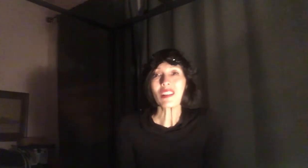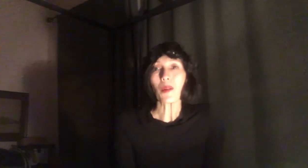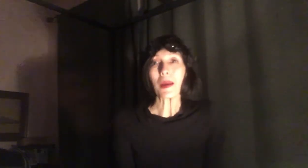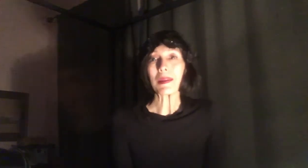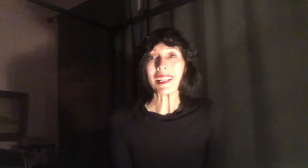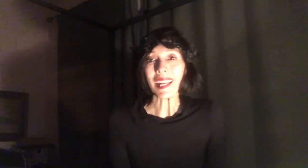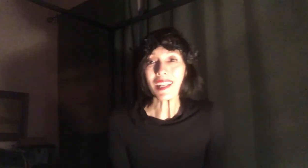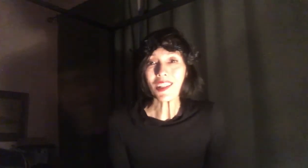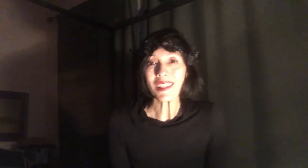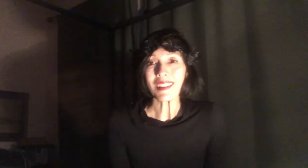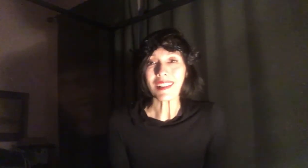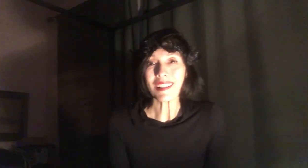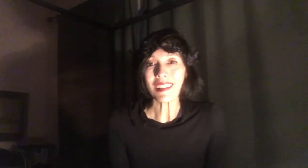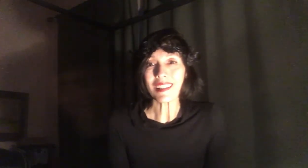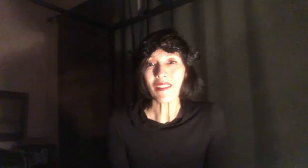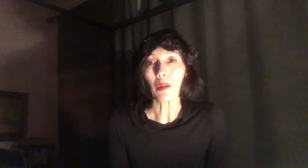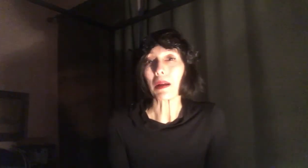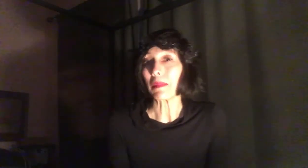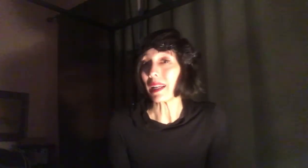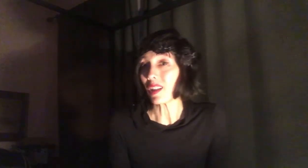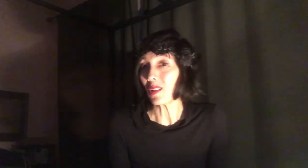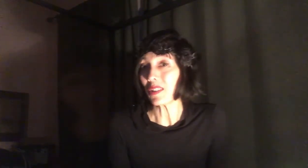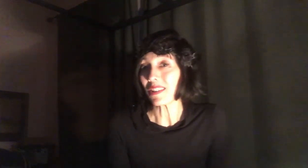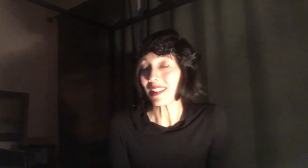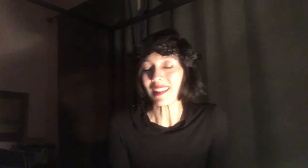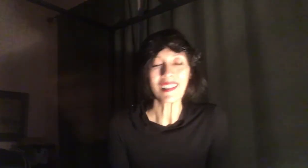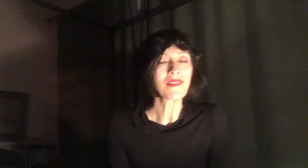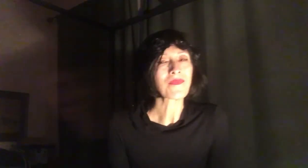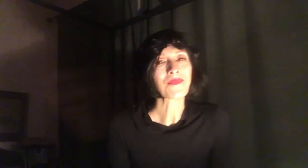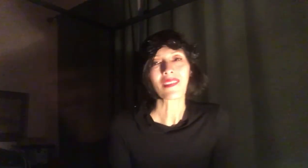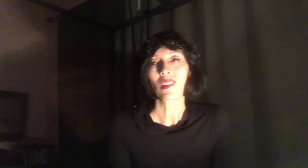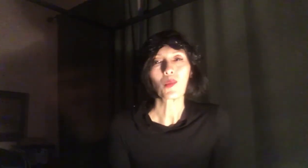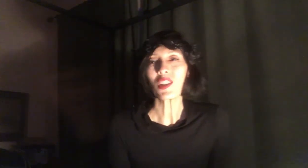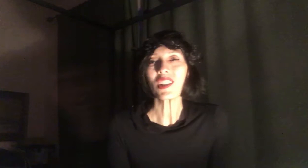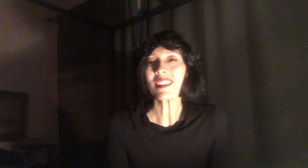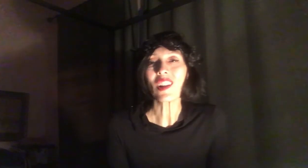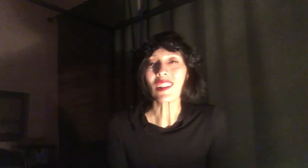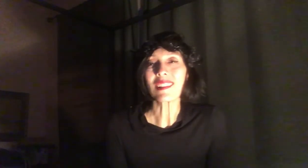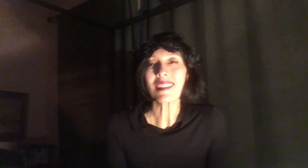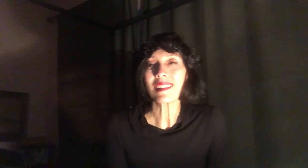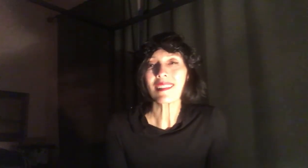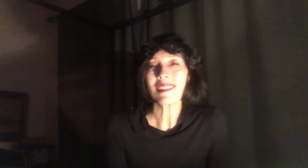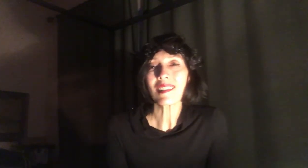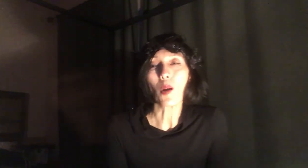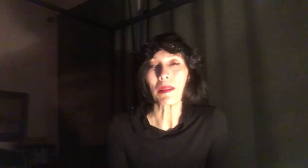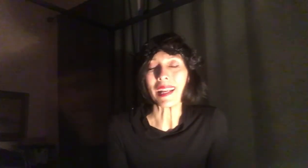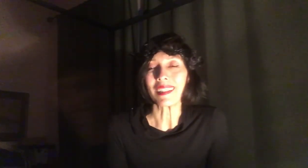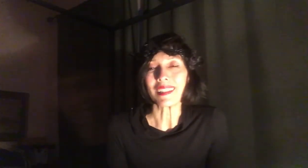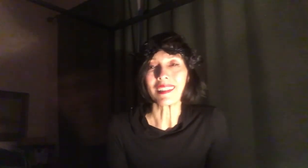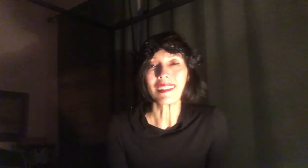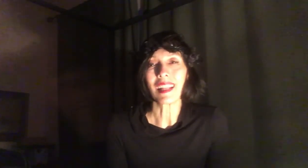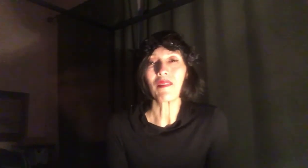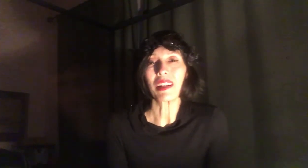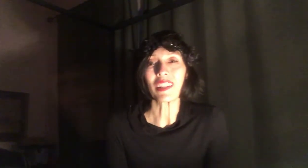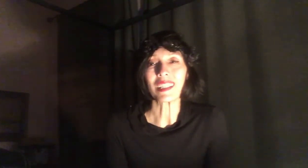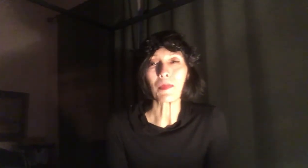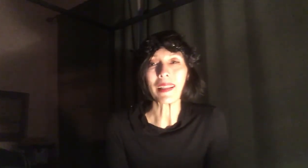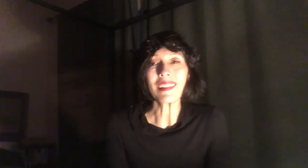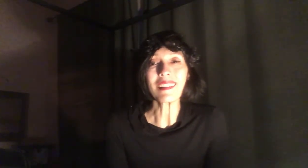for my medications, for my myoclonus, which is not complicated. I'm very independent. I